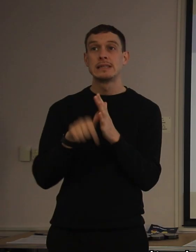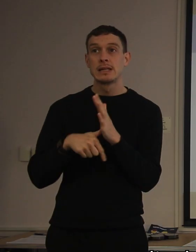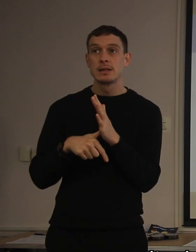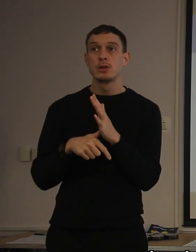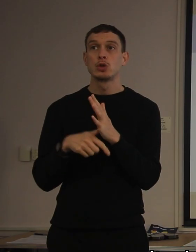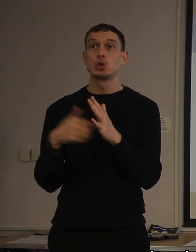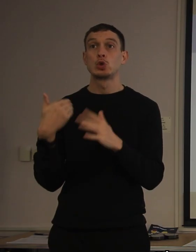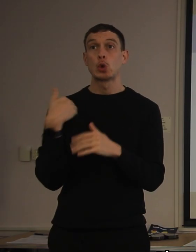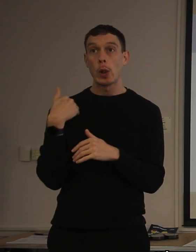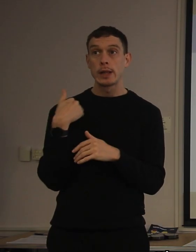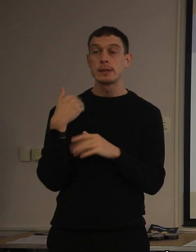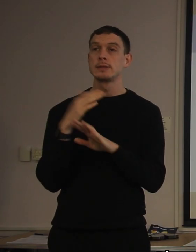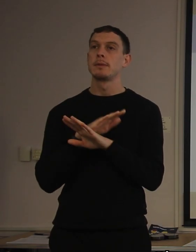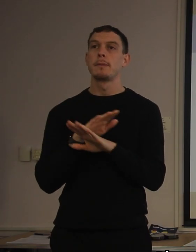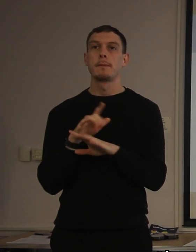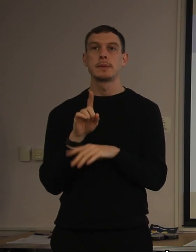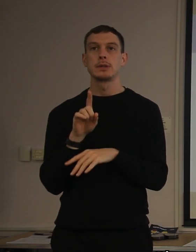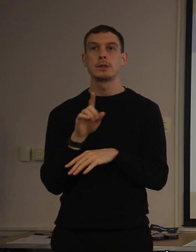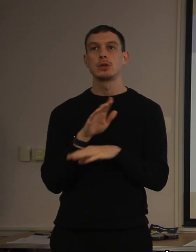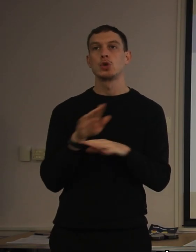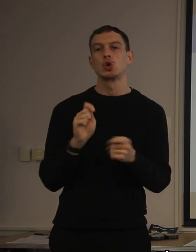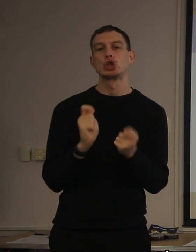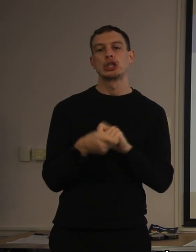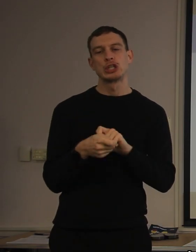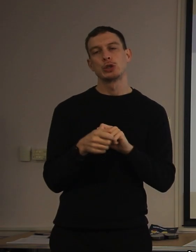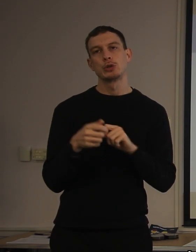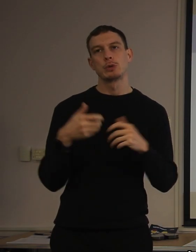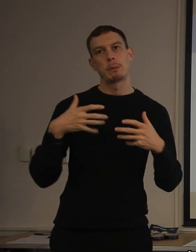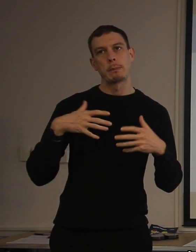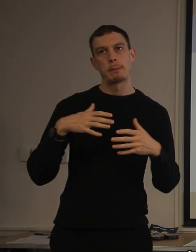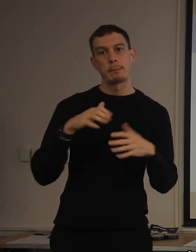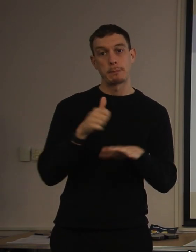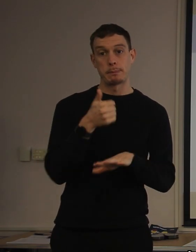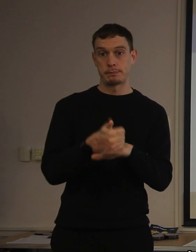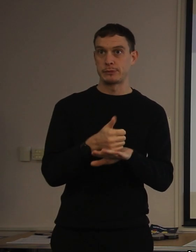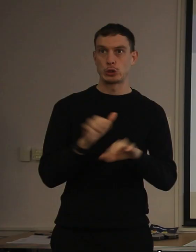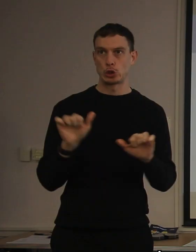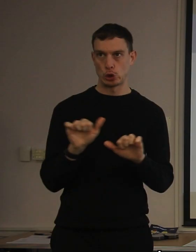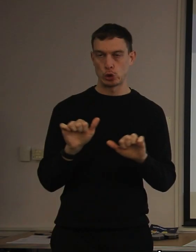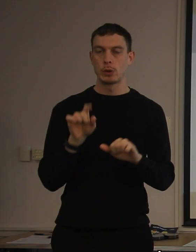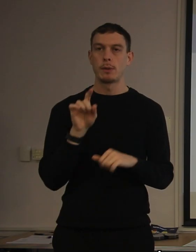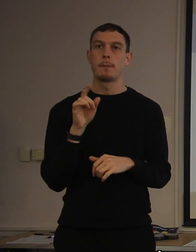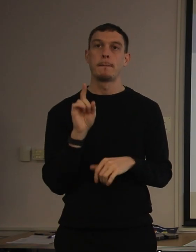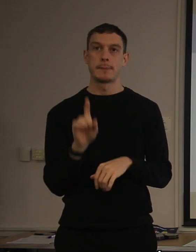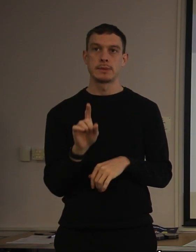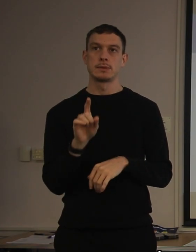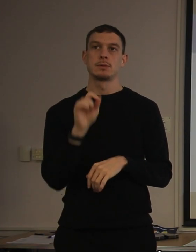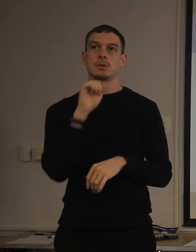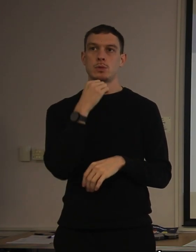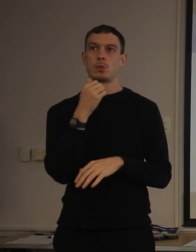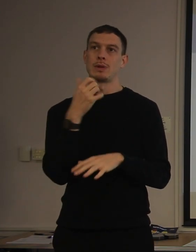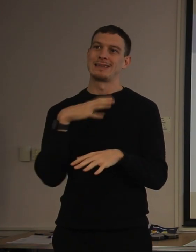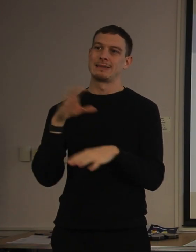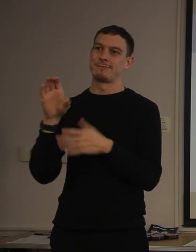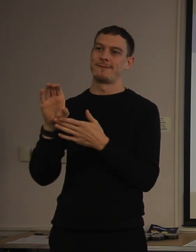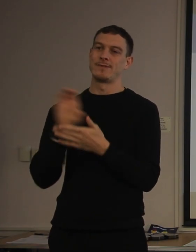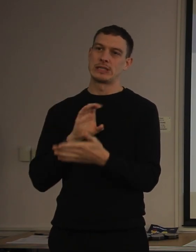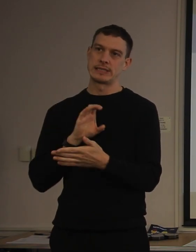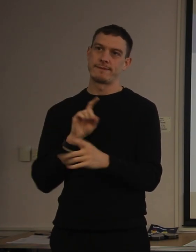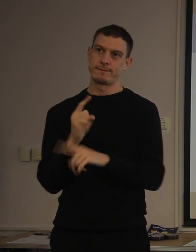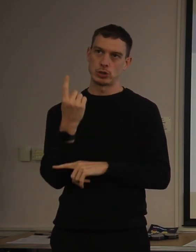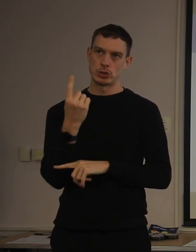disability toilets, but we don't have a change in places toilet yet, which is something that we would like to change, but we need to apply for funding.